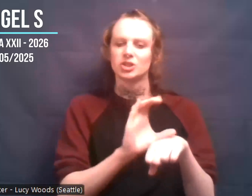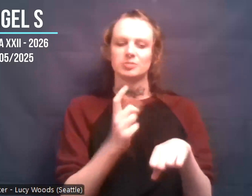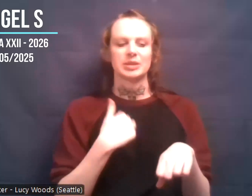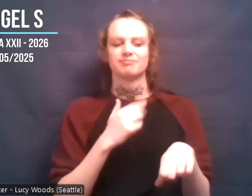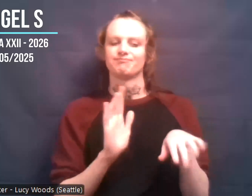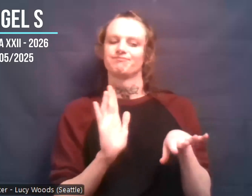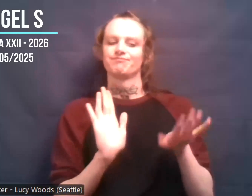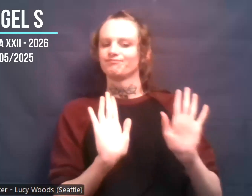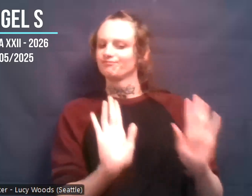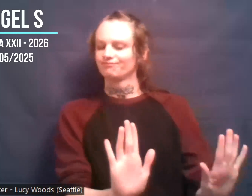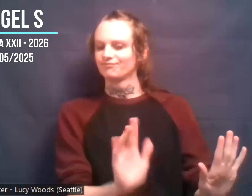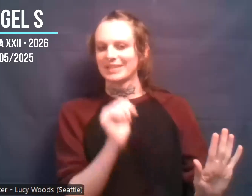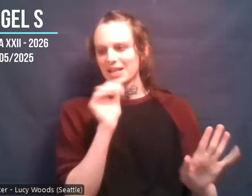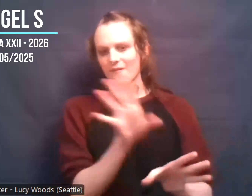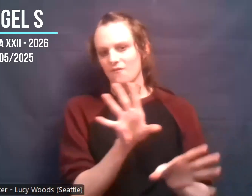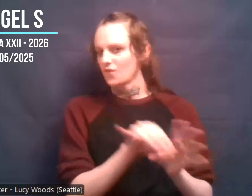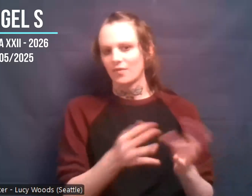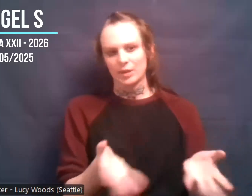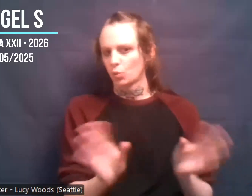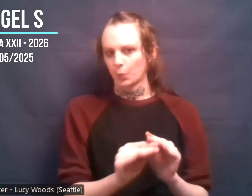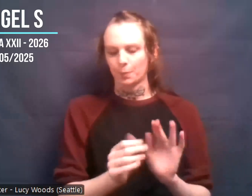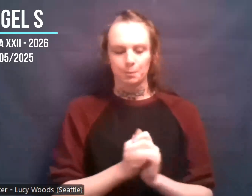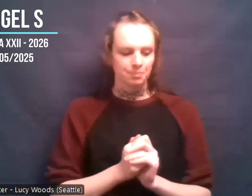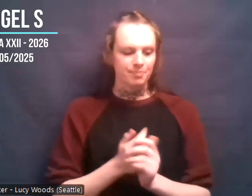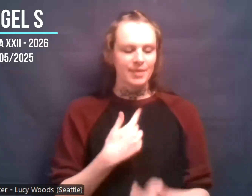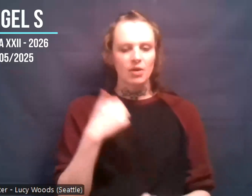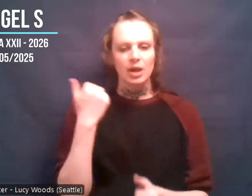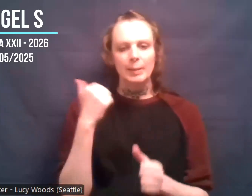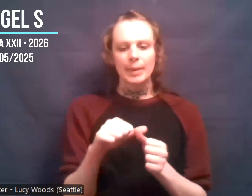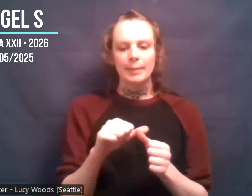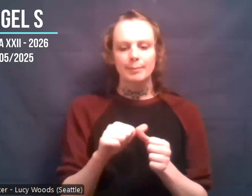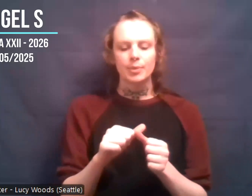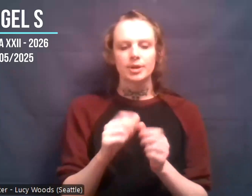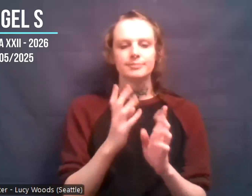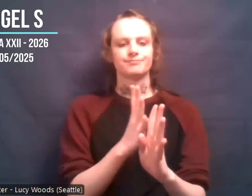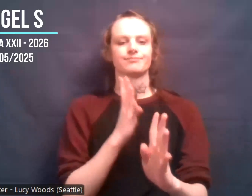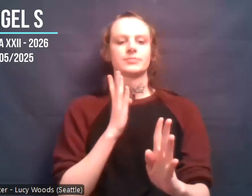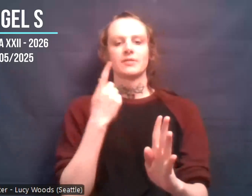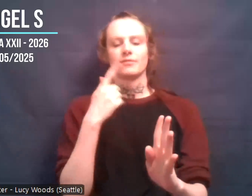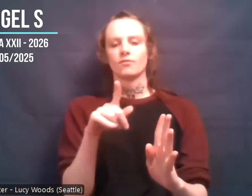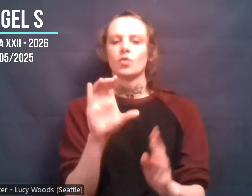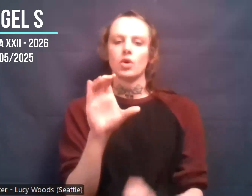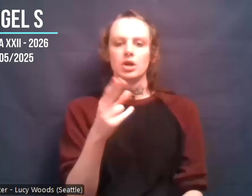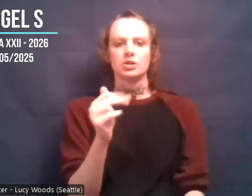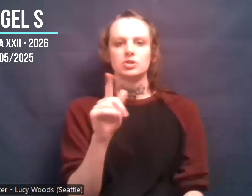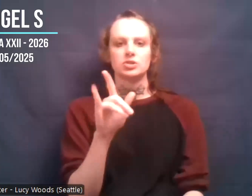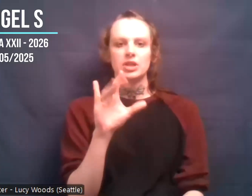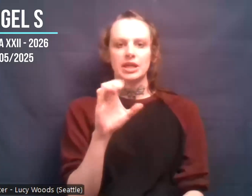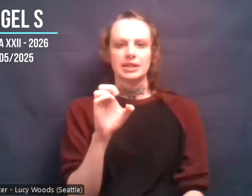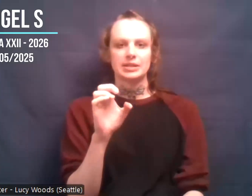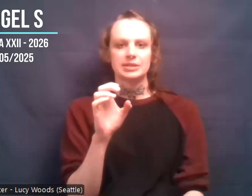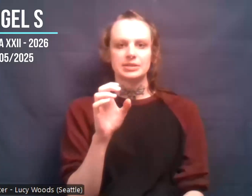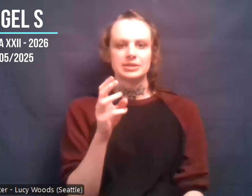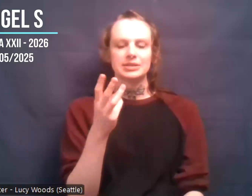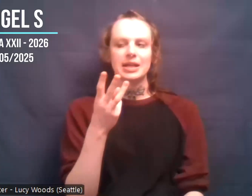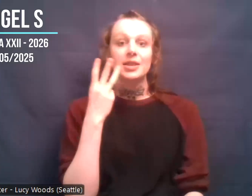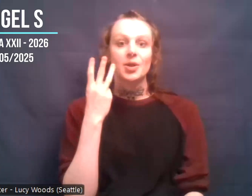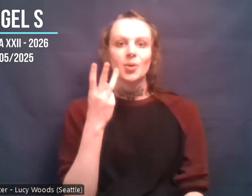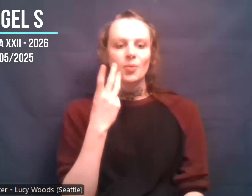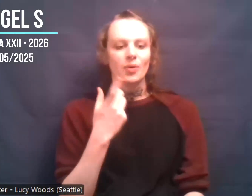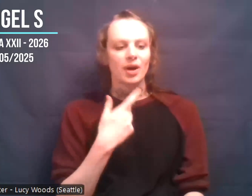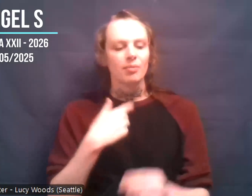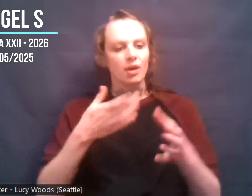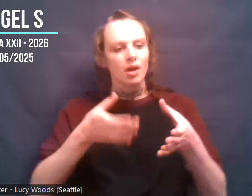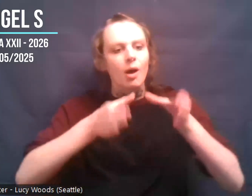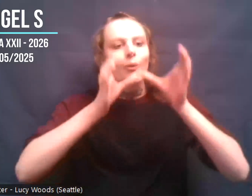yeah, I remember standing in line for this chalice and just taking the entire chalice of wine and drinking the whole thing.